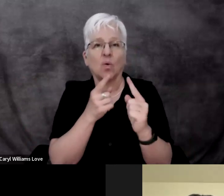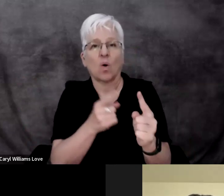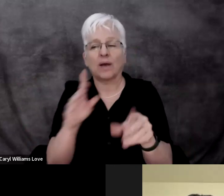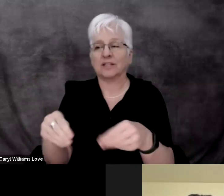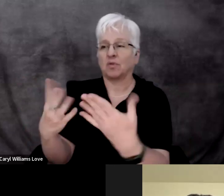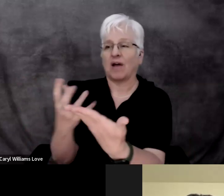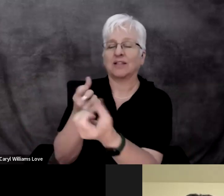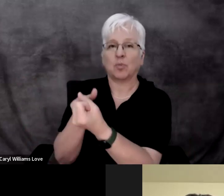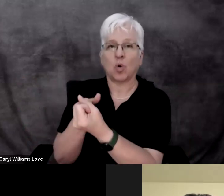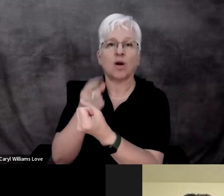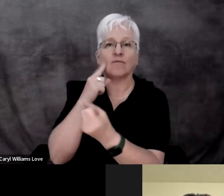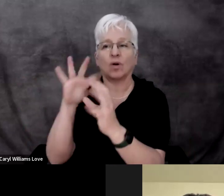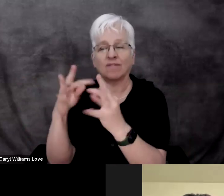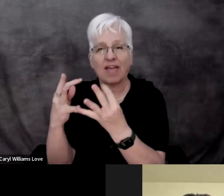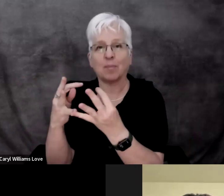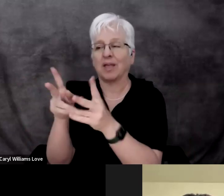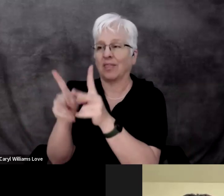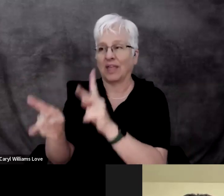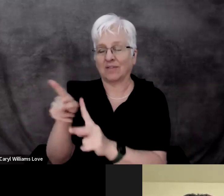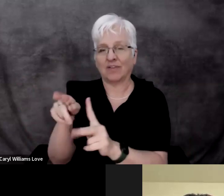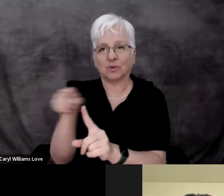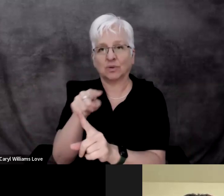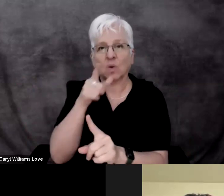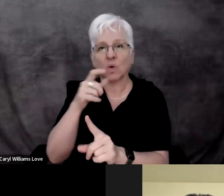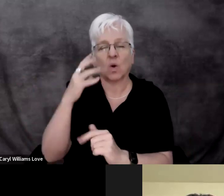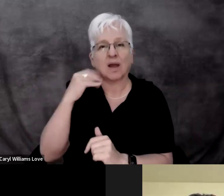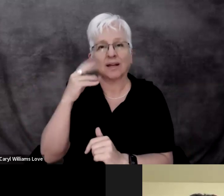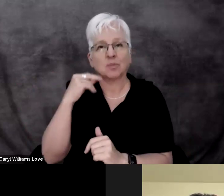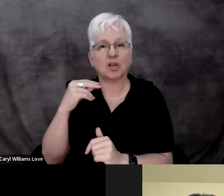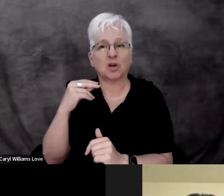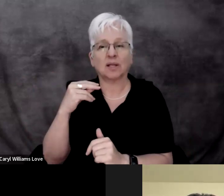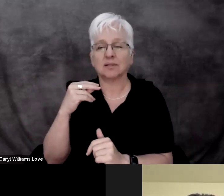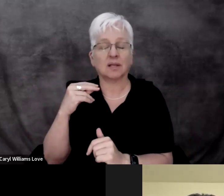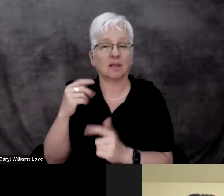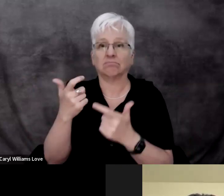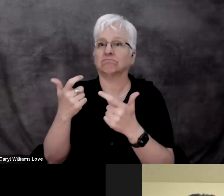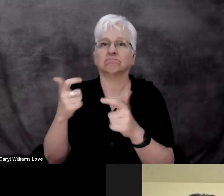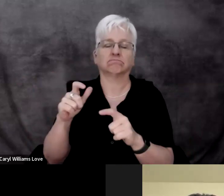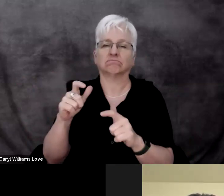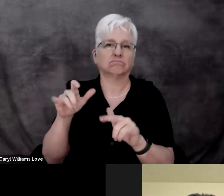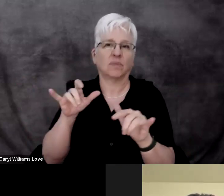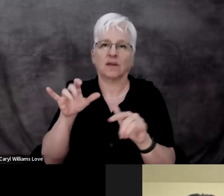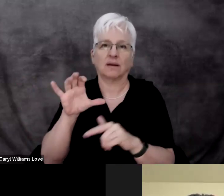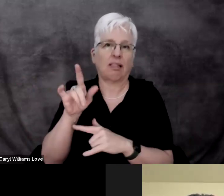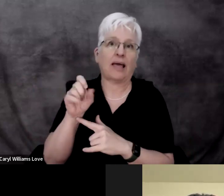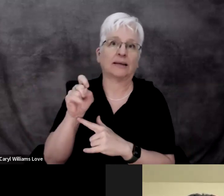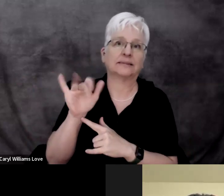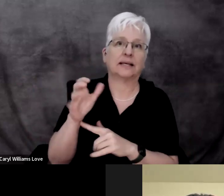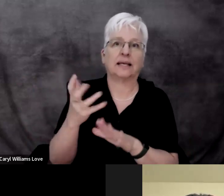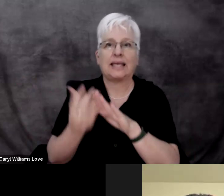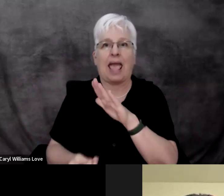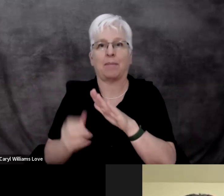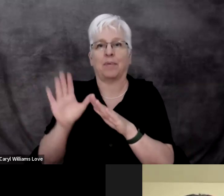families, individuals who are experiencing these drastic gaps in systems and services. So happy to be here